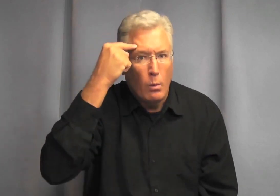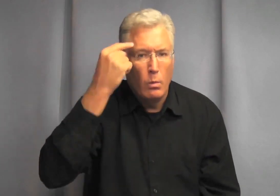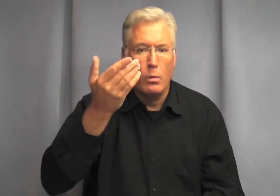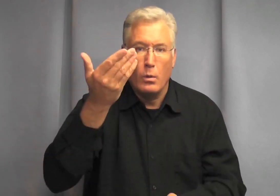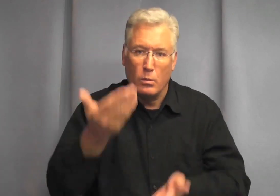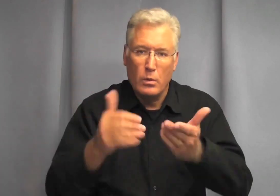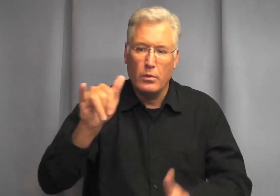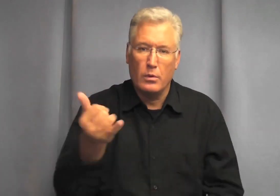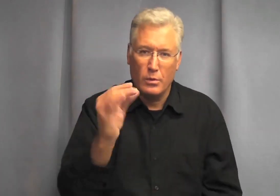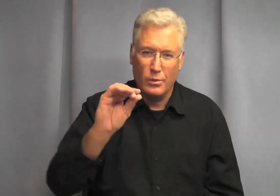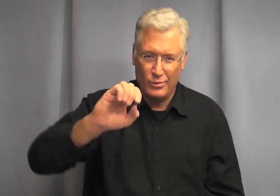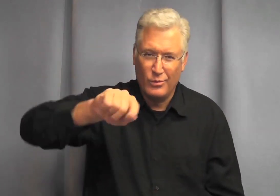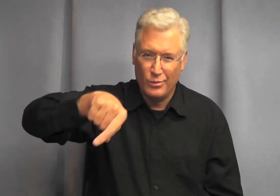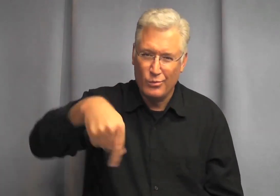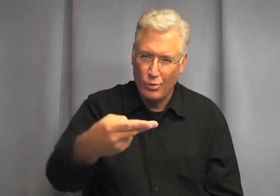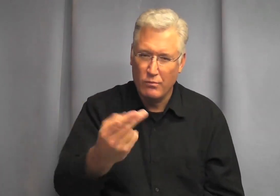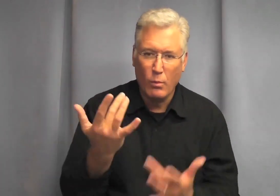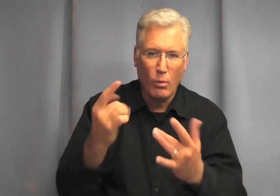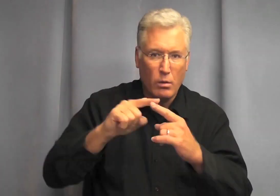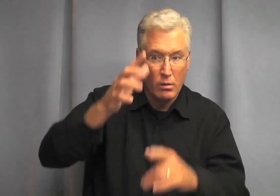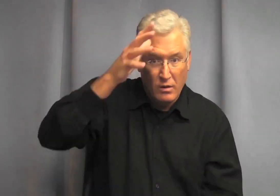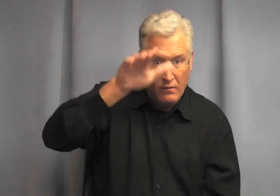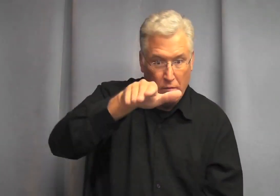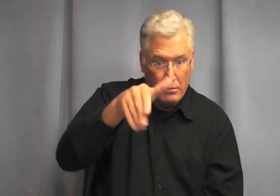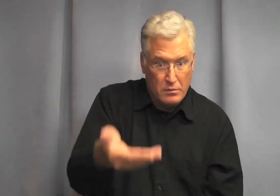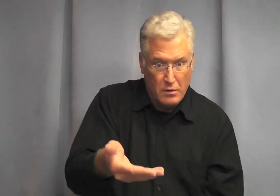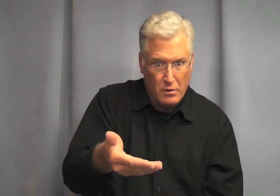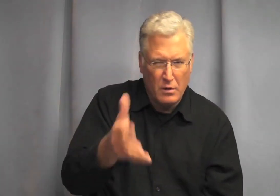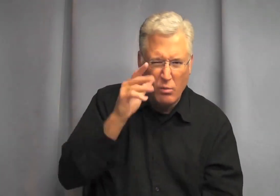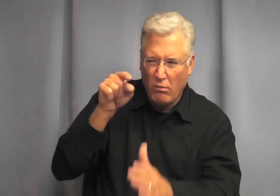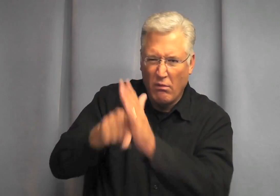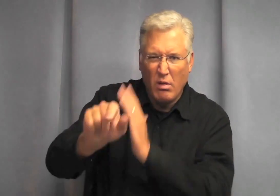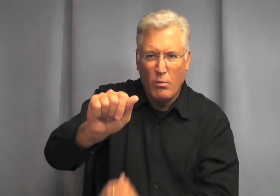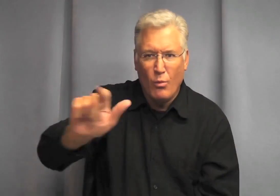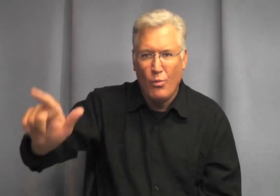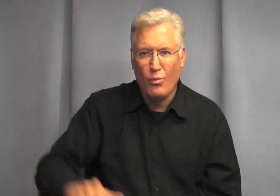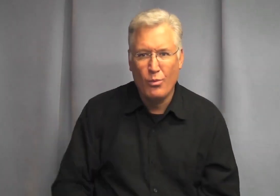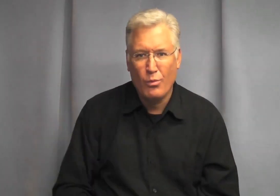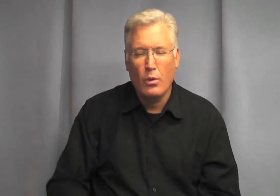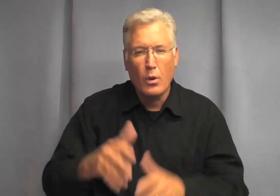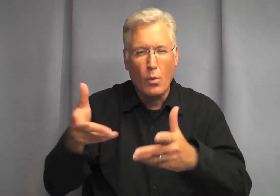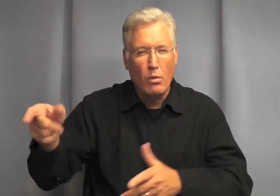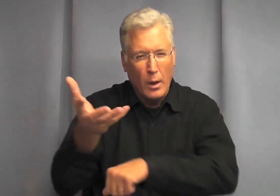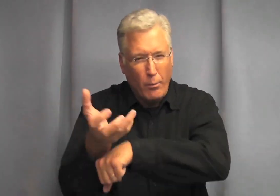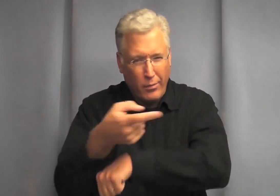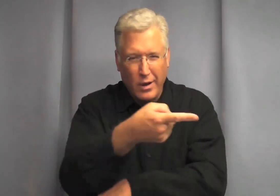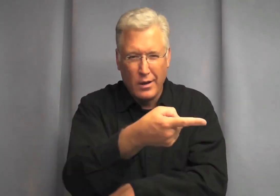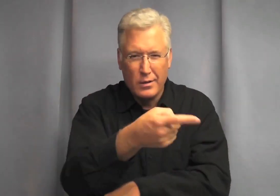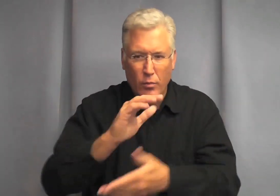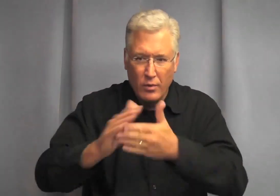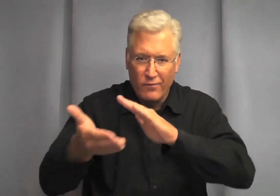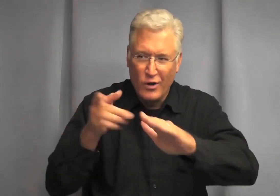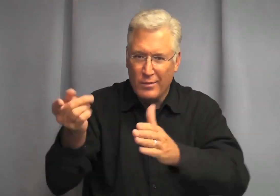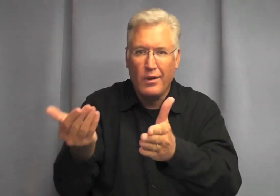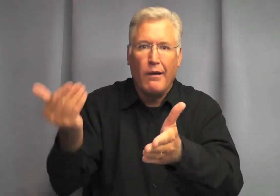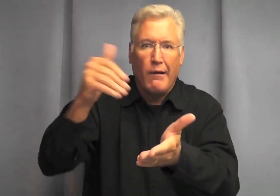Really? It was very hard on them. And after Joseph's father died, they thought, well, maybe he would